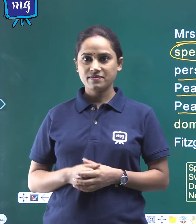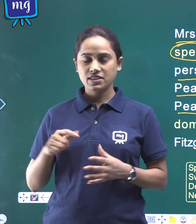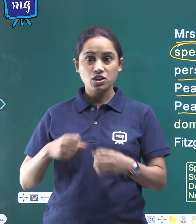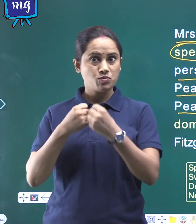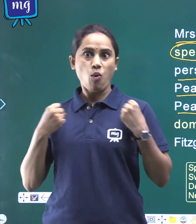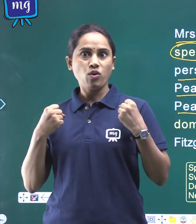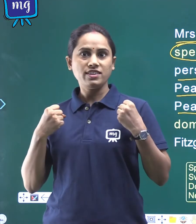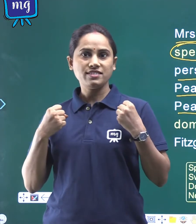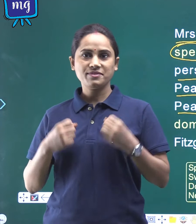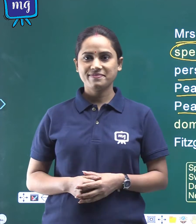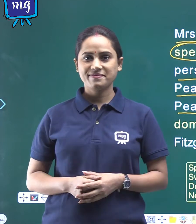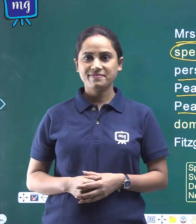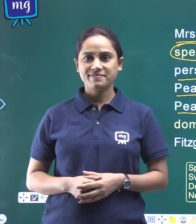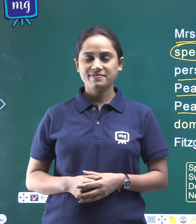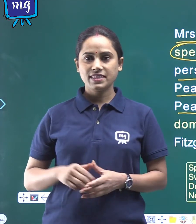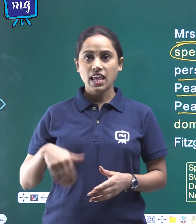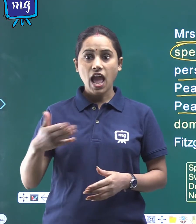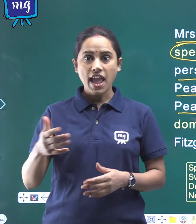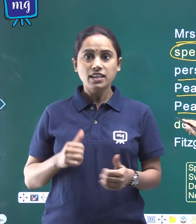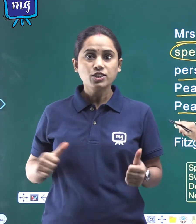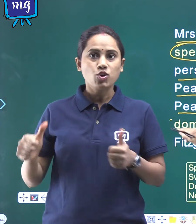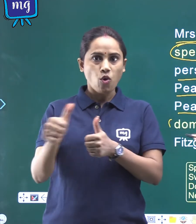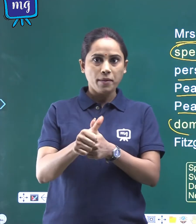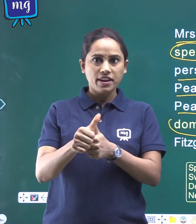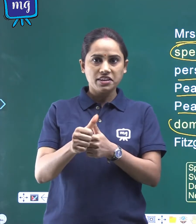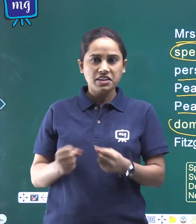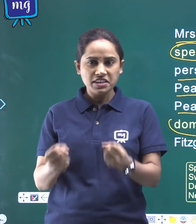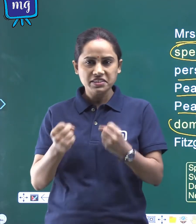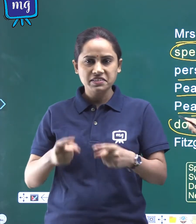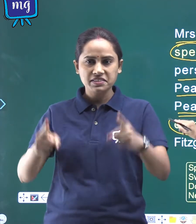is bold and dominating,